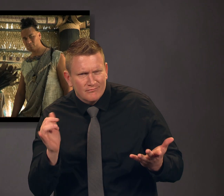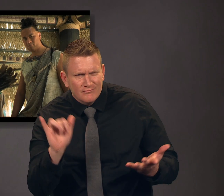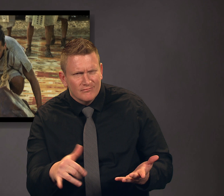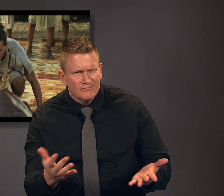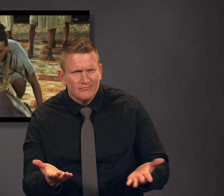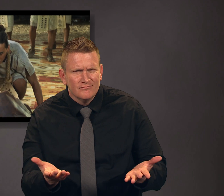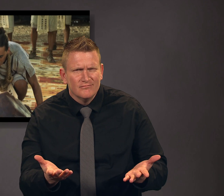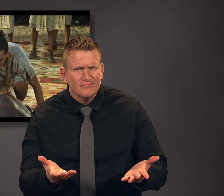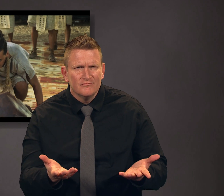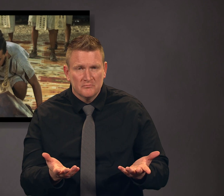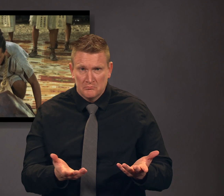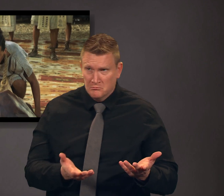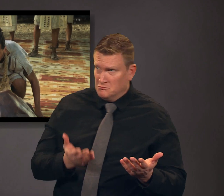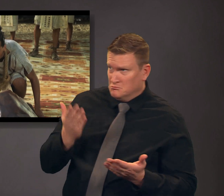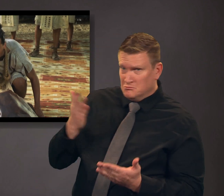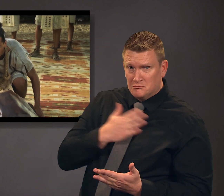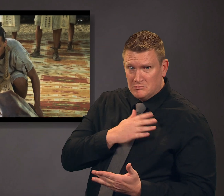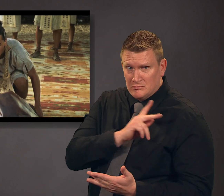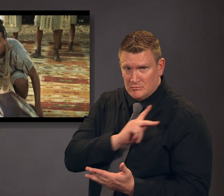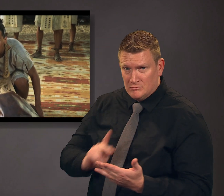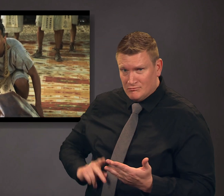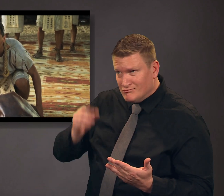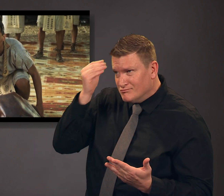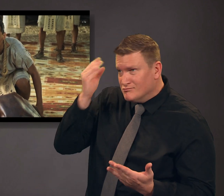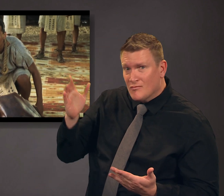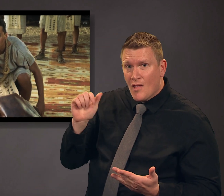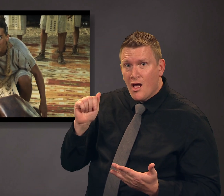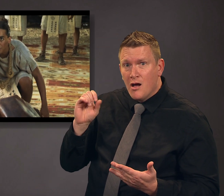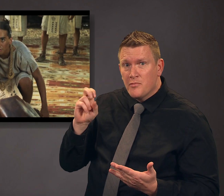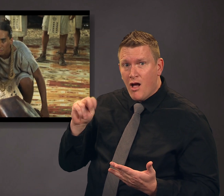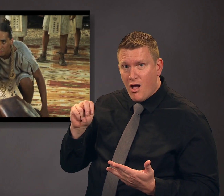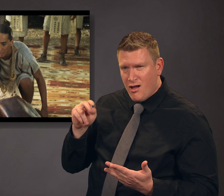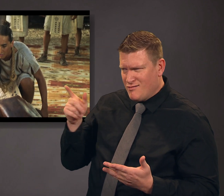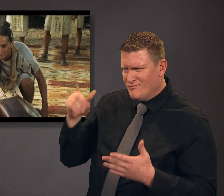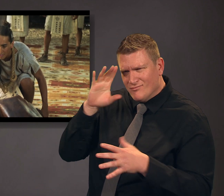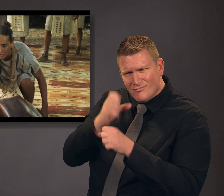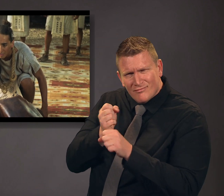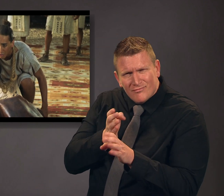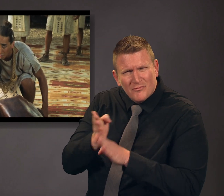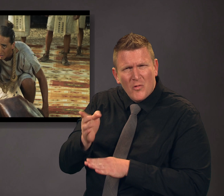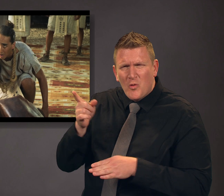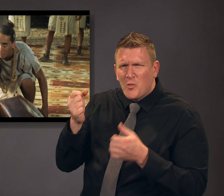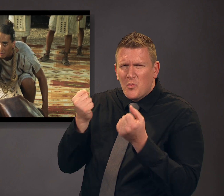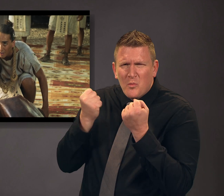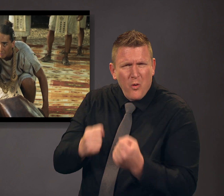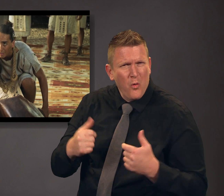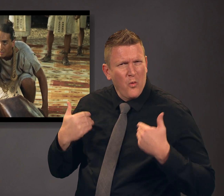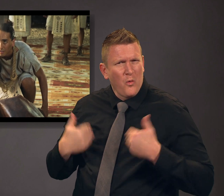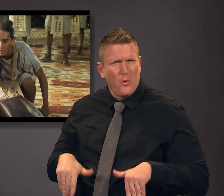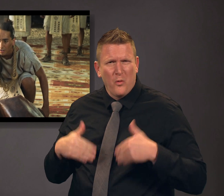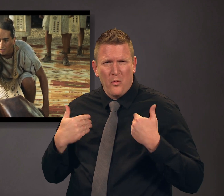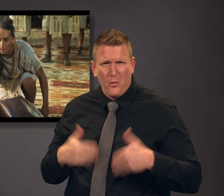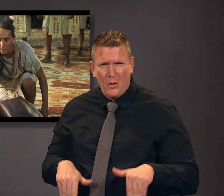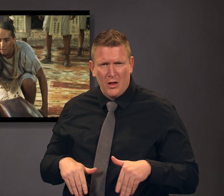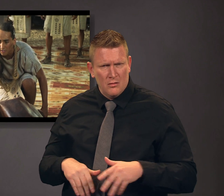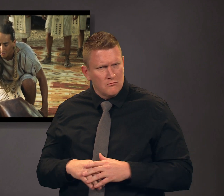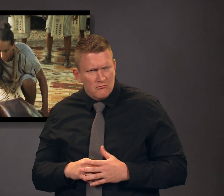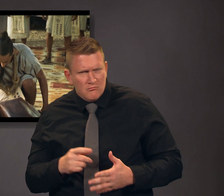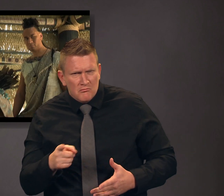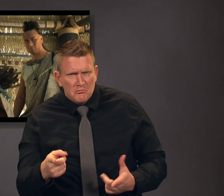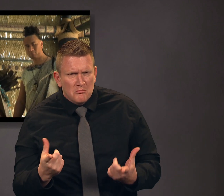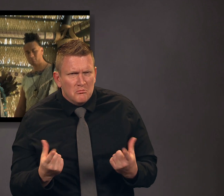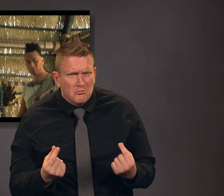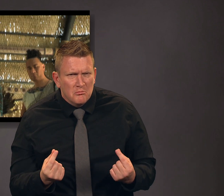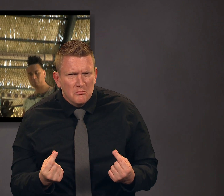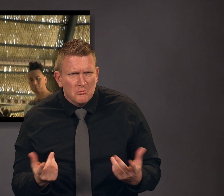This? My king, we have come to tell you of the faithfulness and great power of Ammon, the